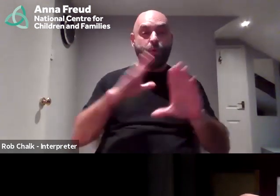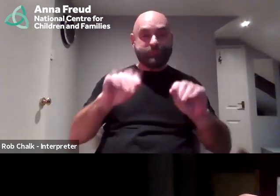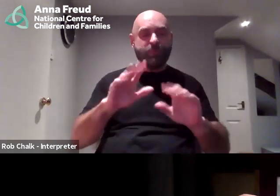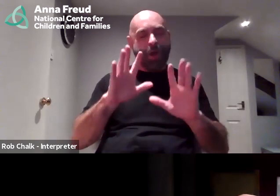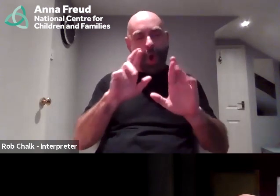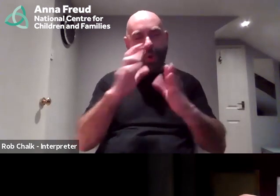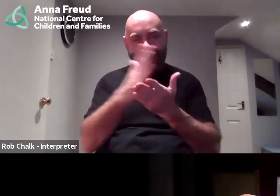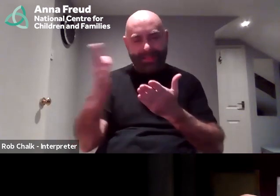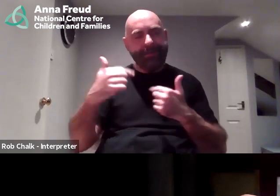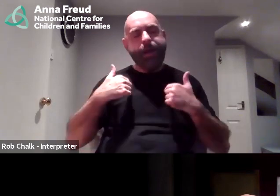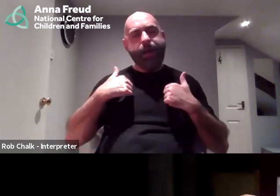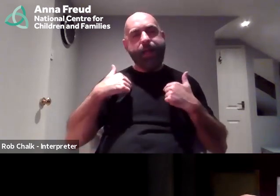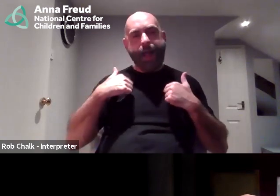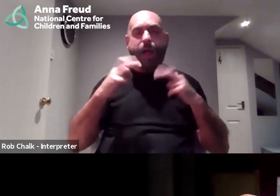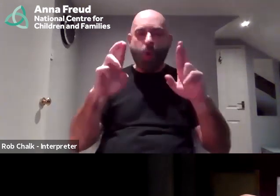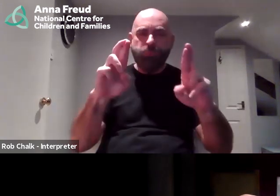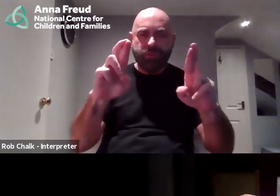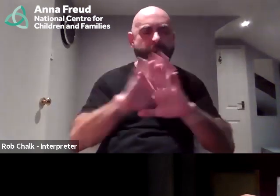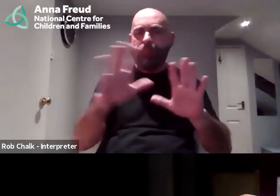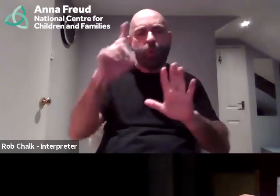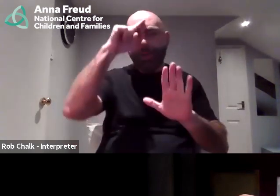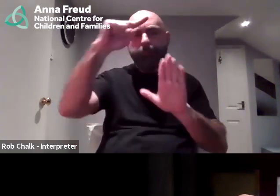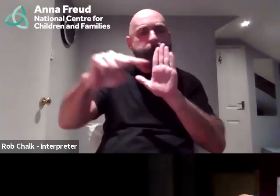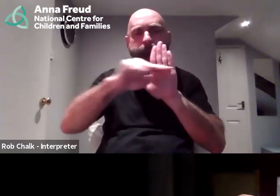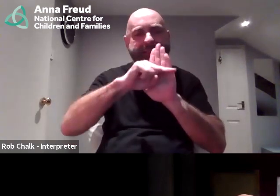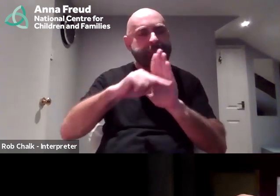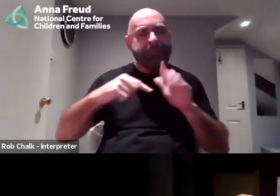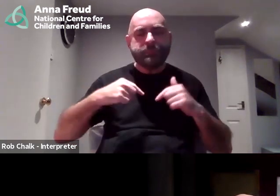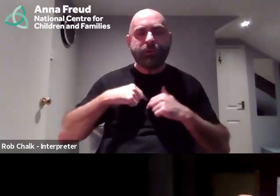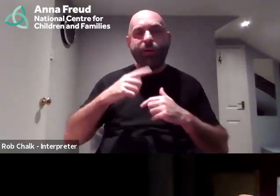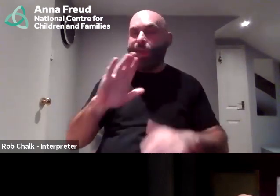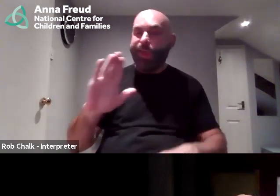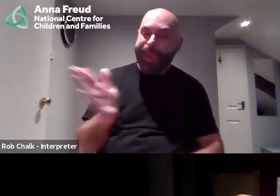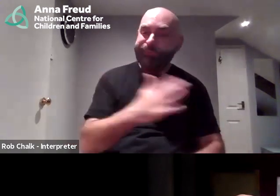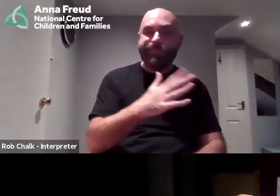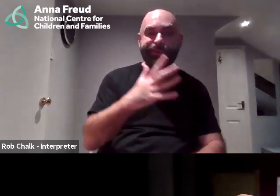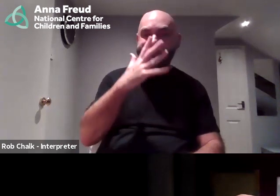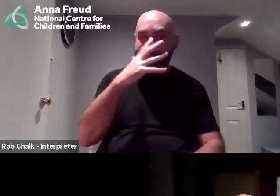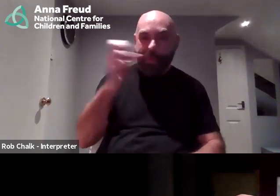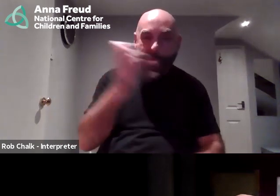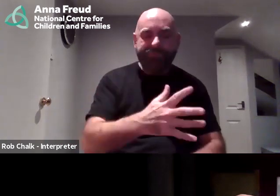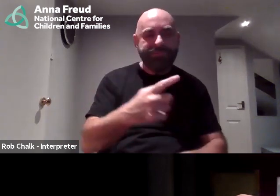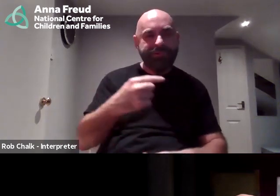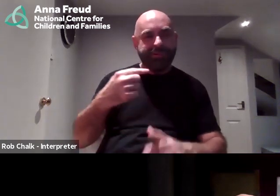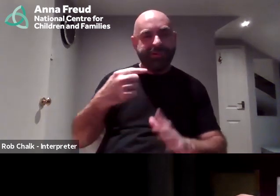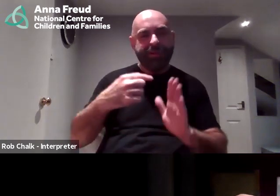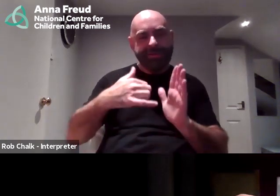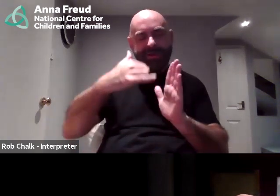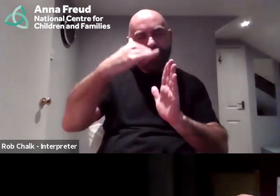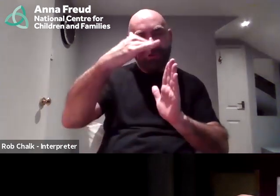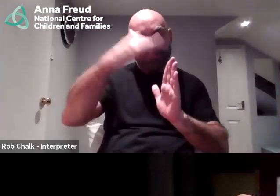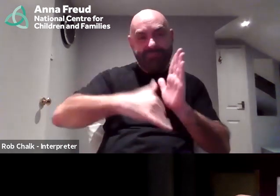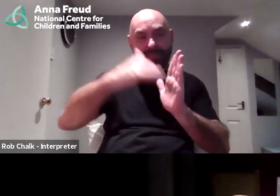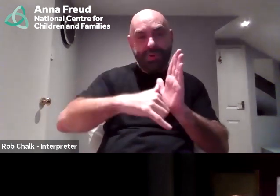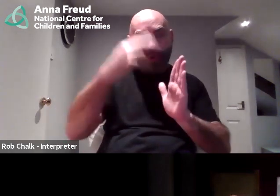finished, I'm hopeful. I'm not a pessimist. I don't say everything's awful. I mean, I called my report Build Back Fairer.